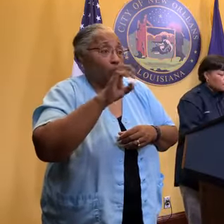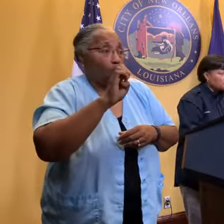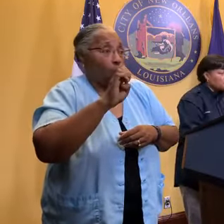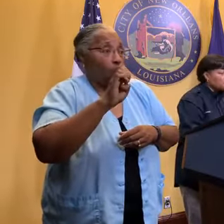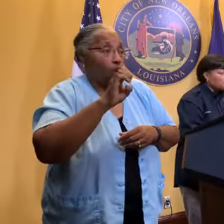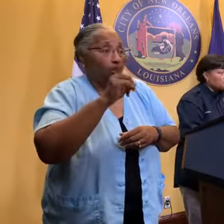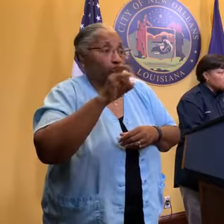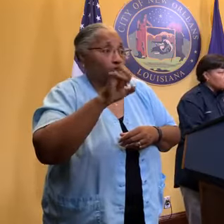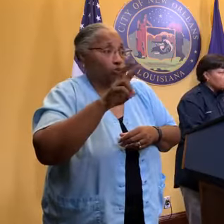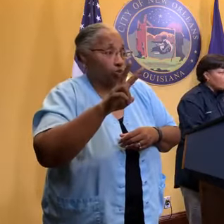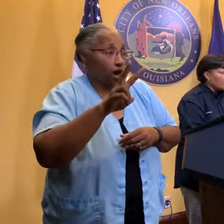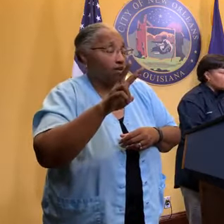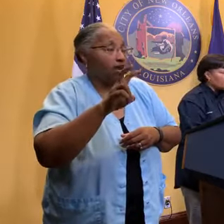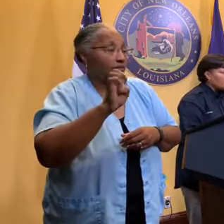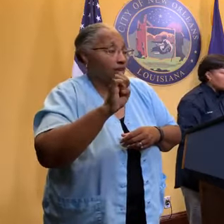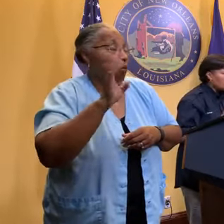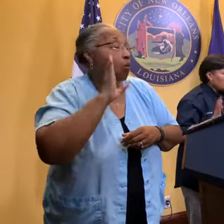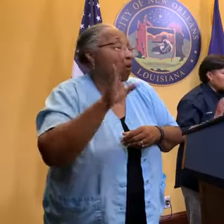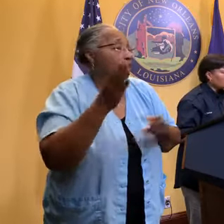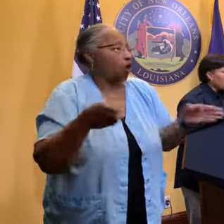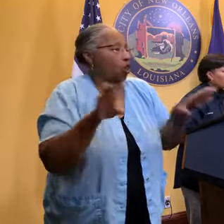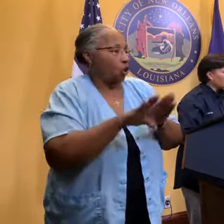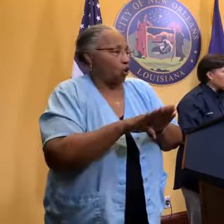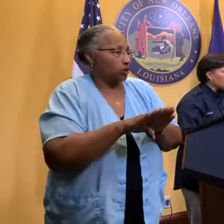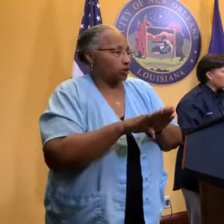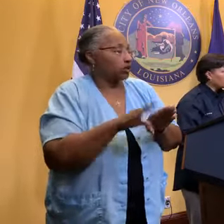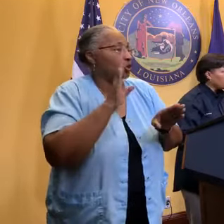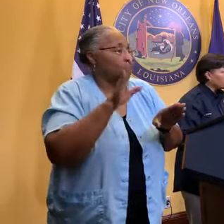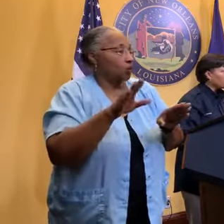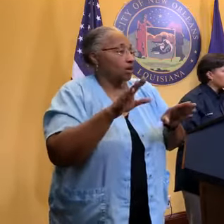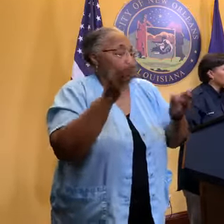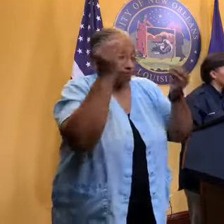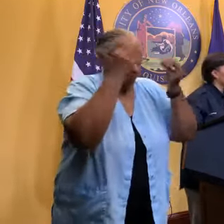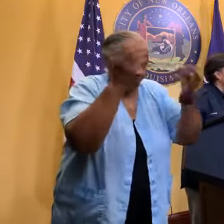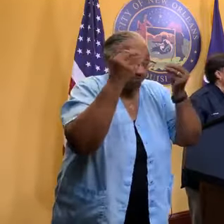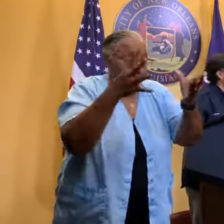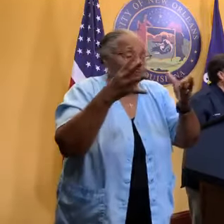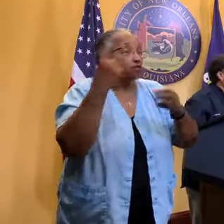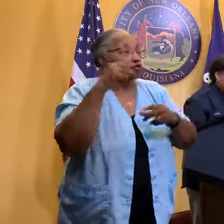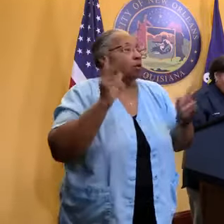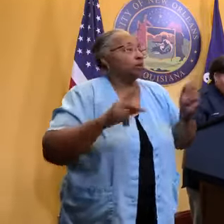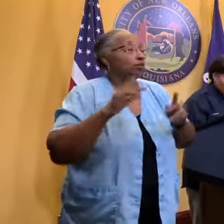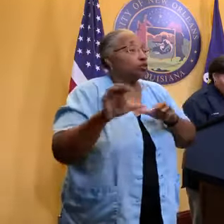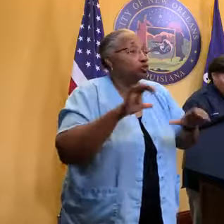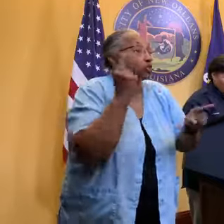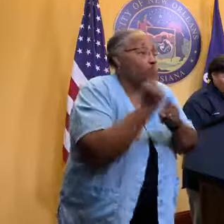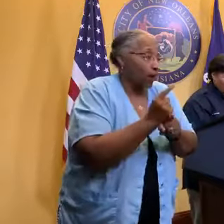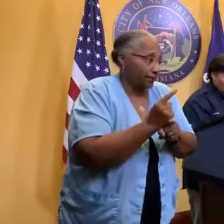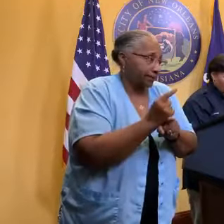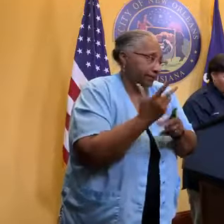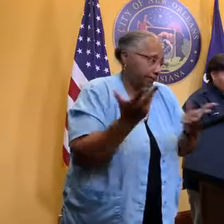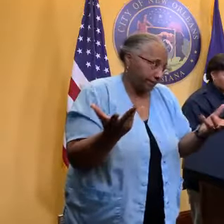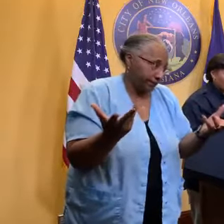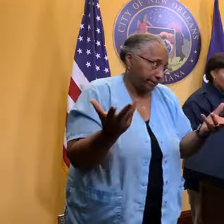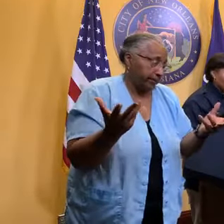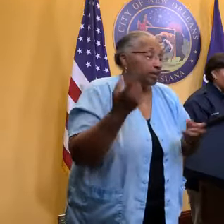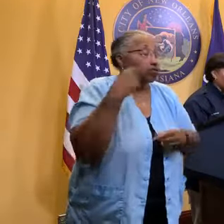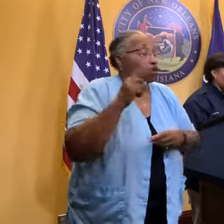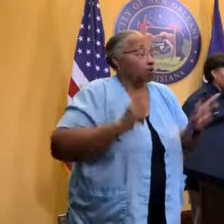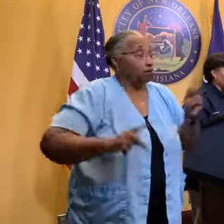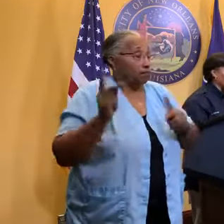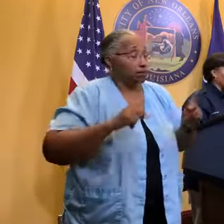will continue to, push out information to residents to do the right thing, and for them to